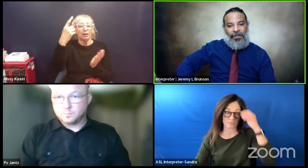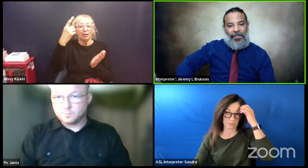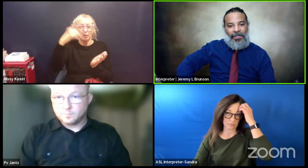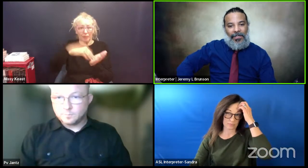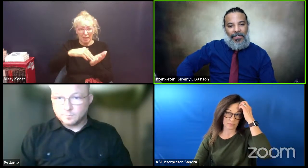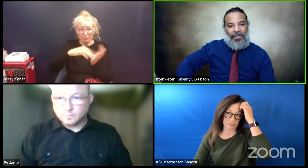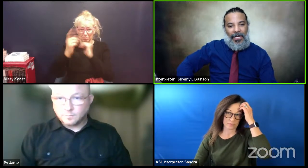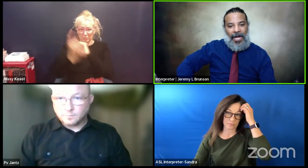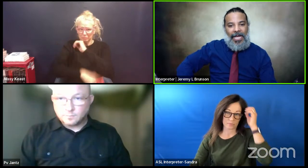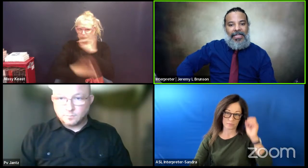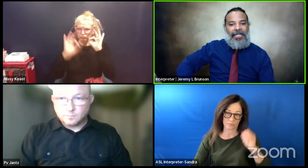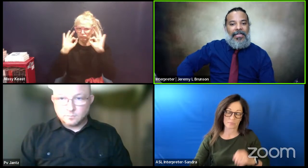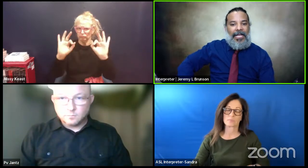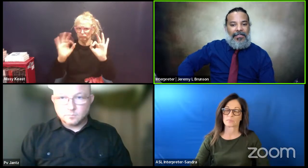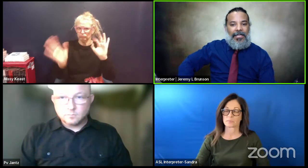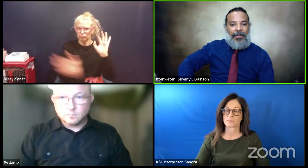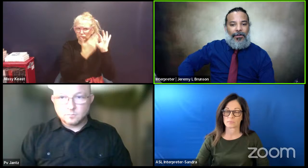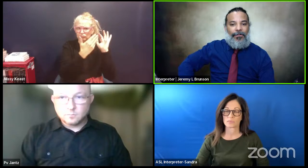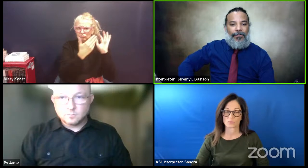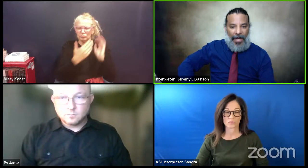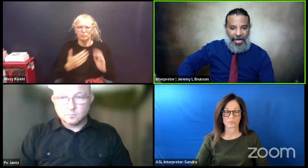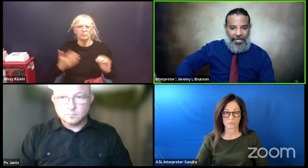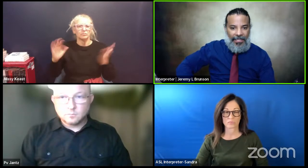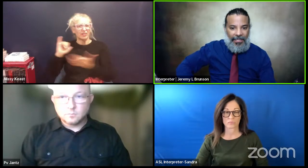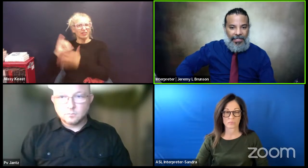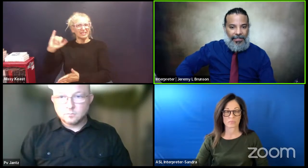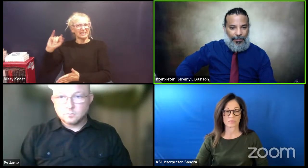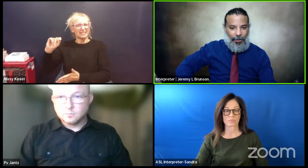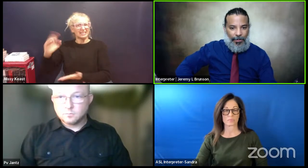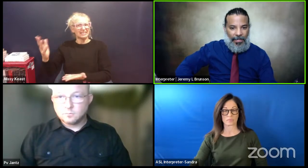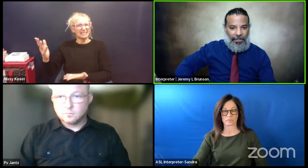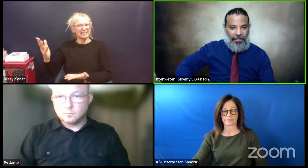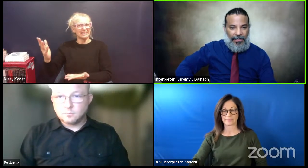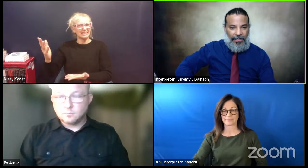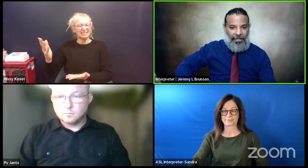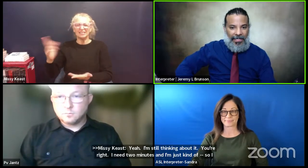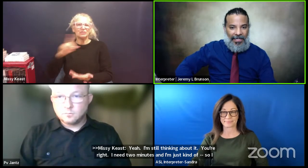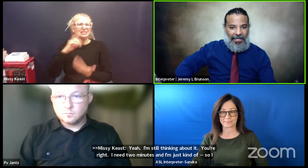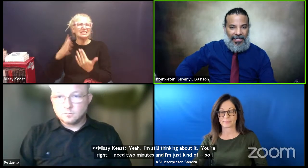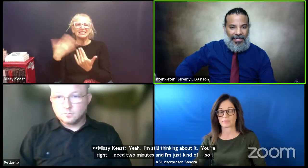So I think the $1,000 fine is appropriate.